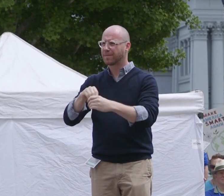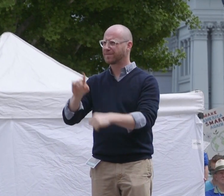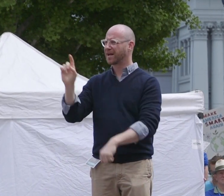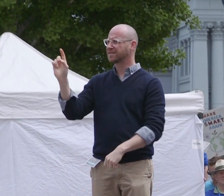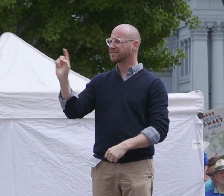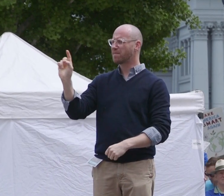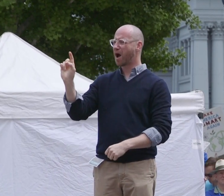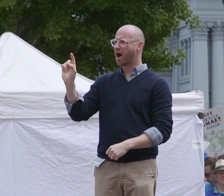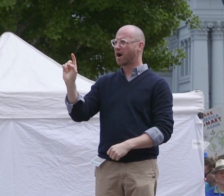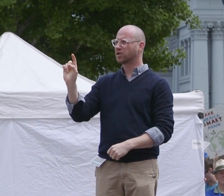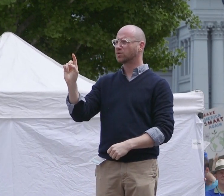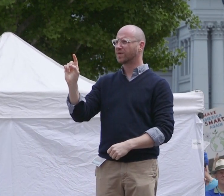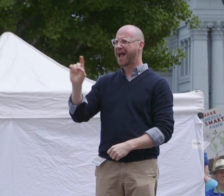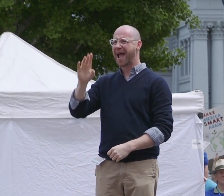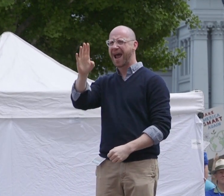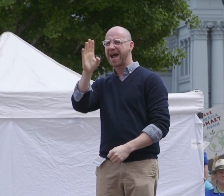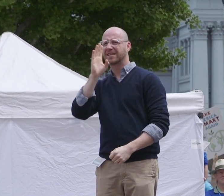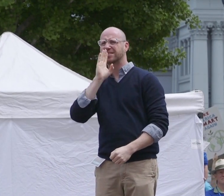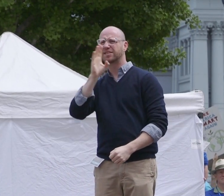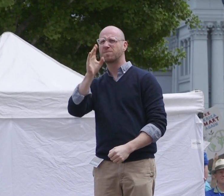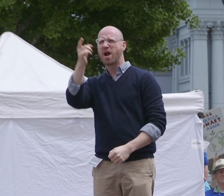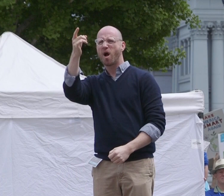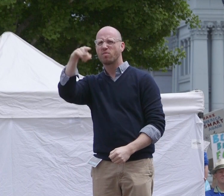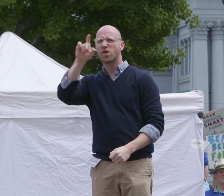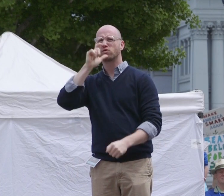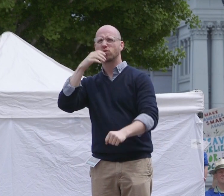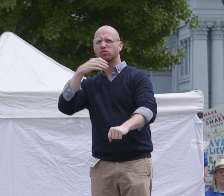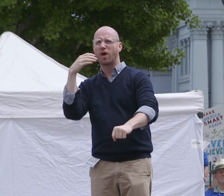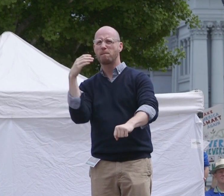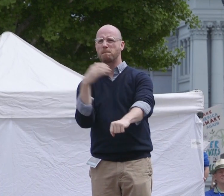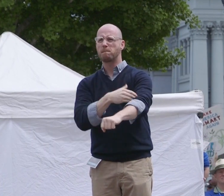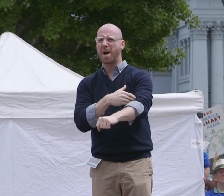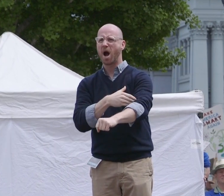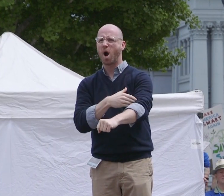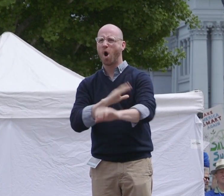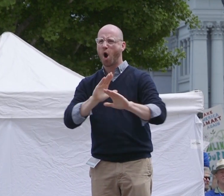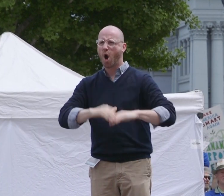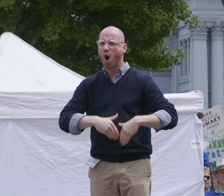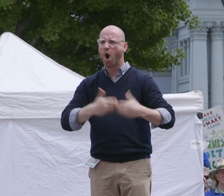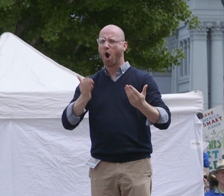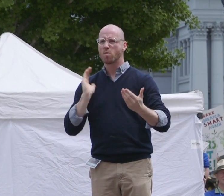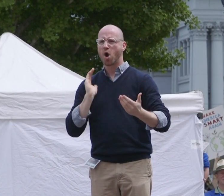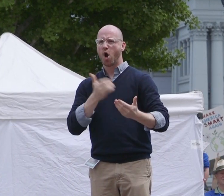speak clearly to those in power from our hearts and with